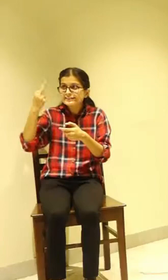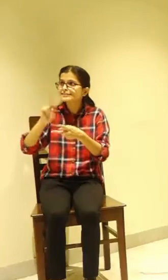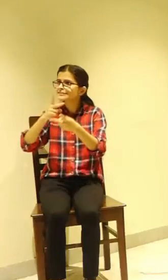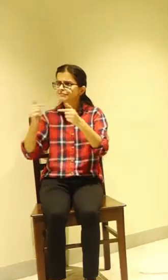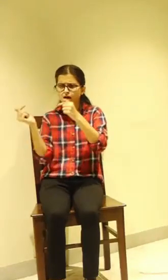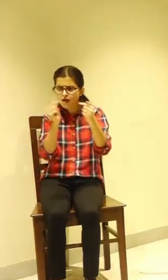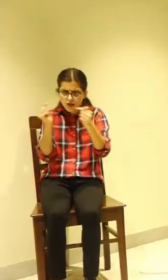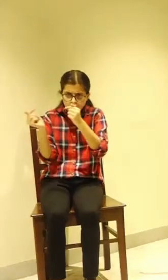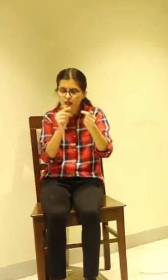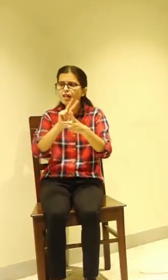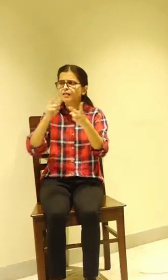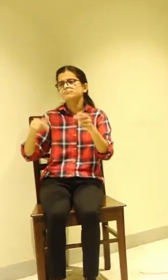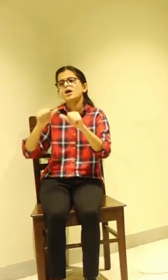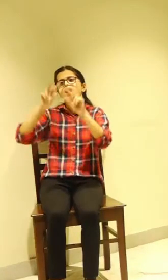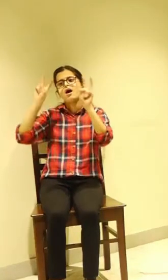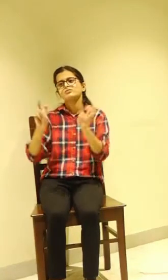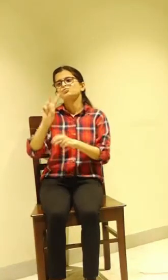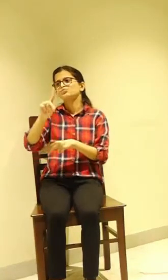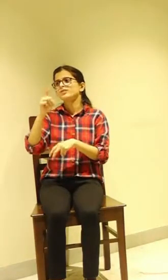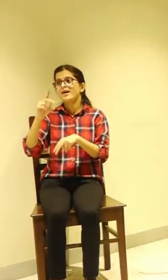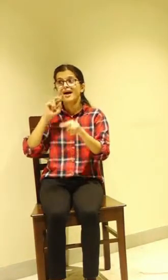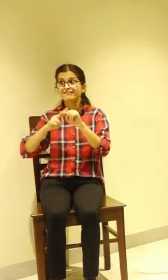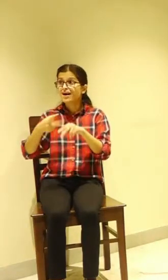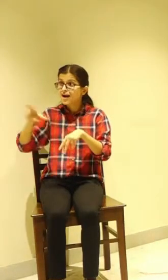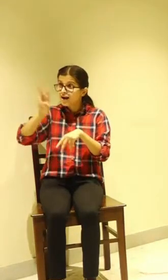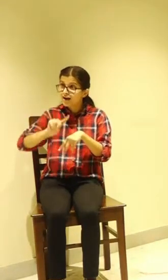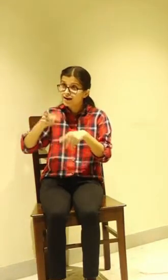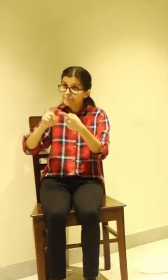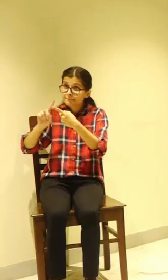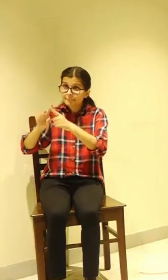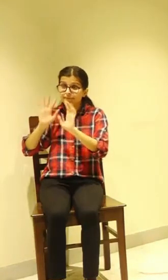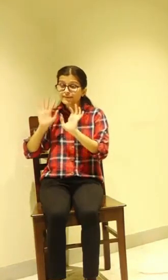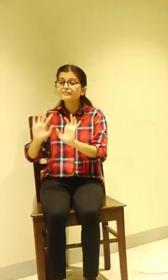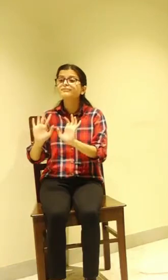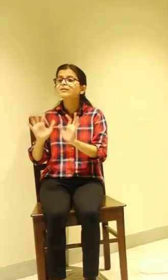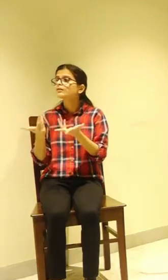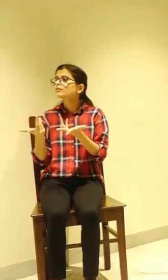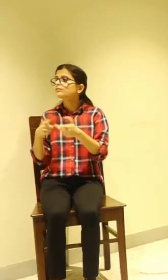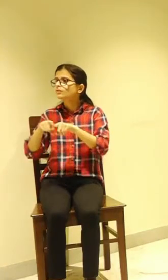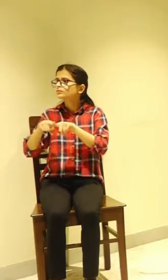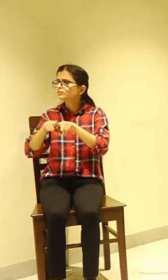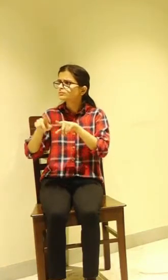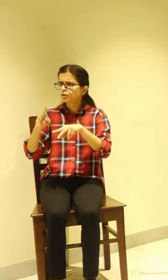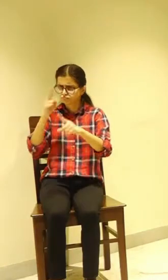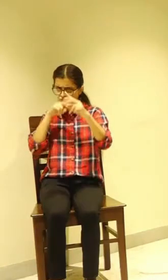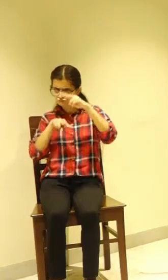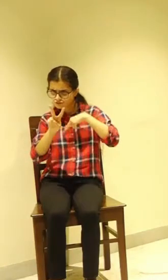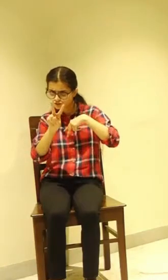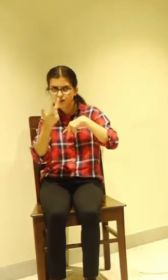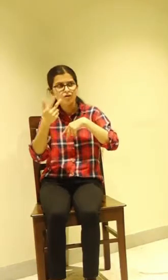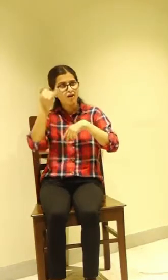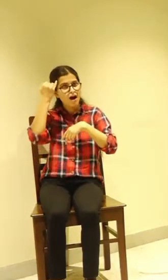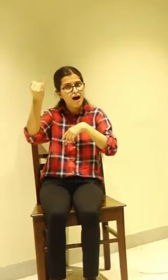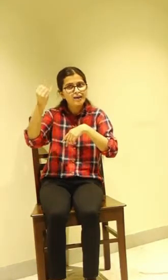arguments which justified Article 21, which once again attacked the very idea that the vision or the ideas of